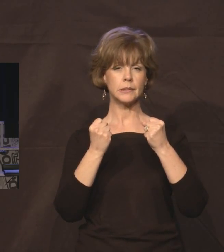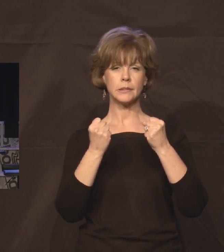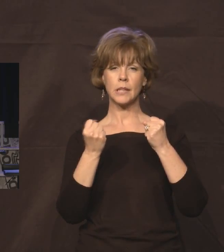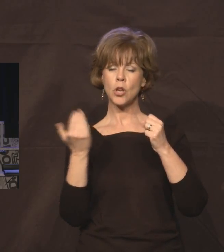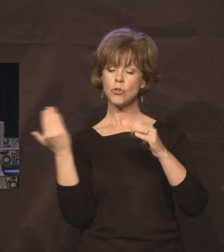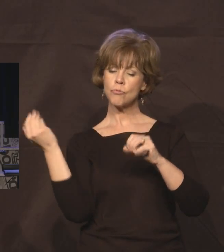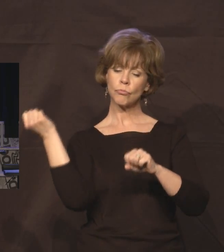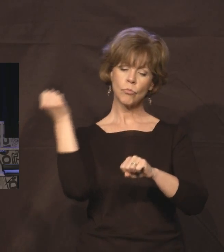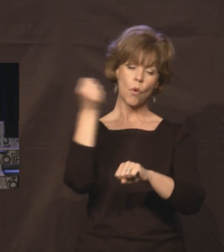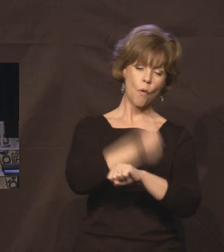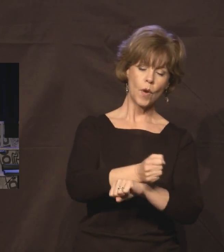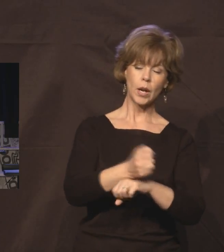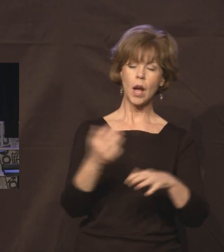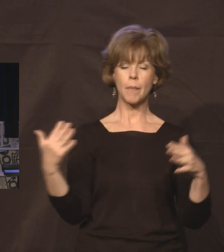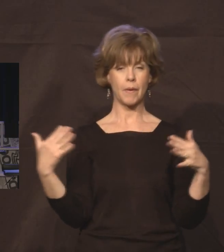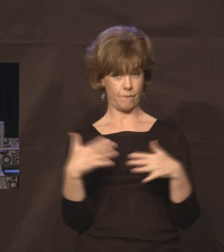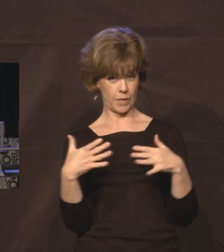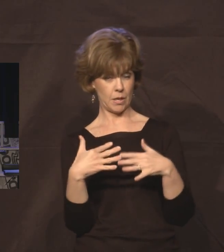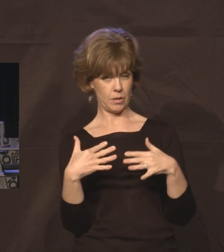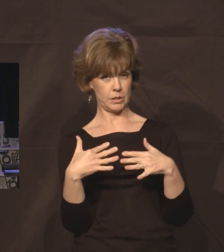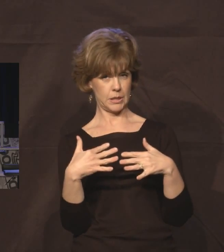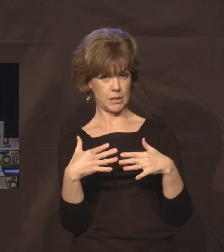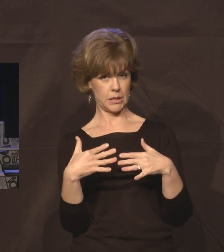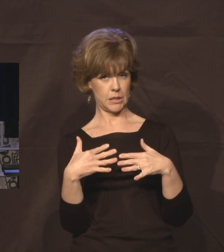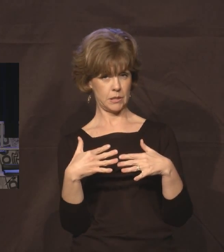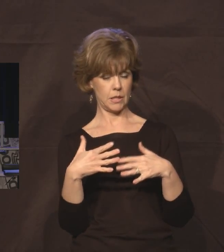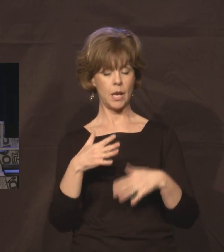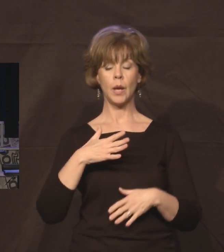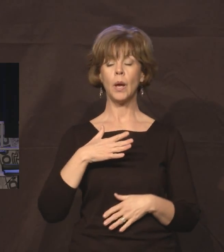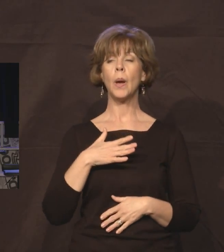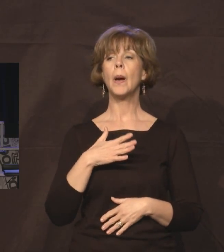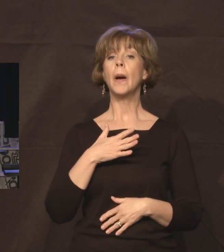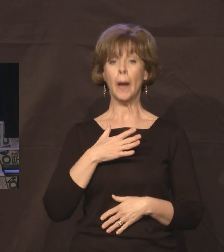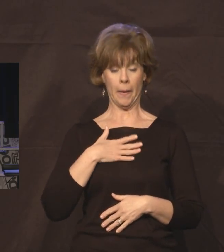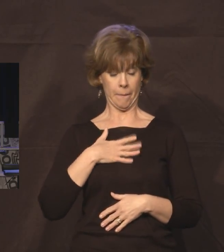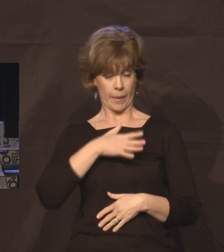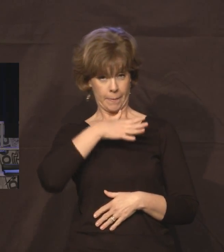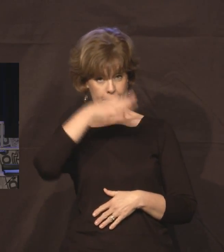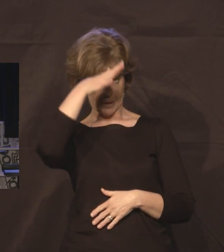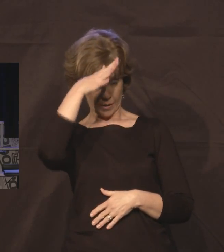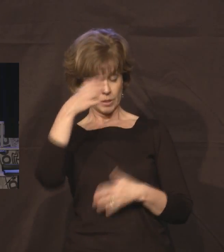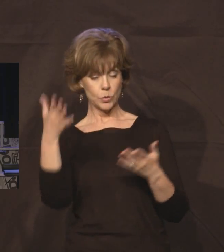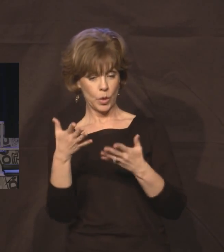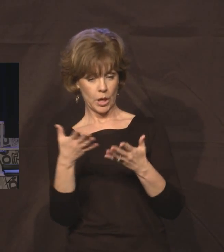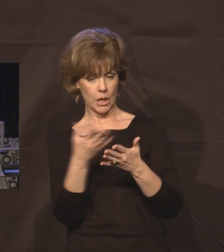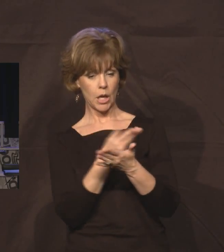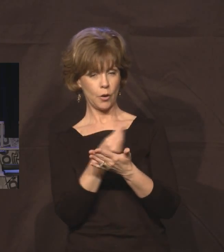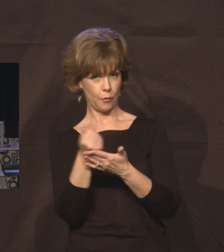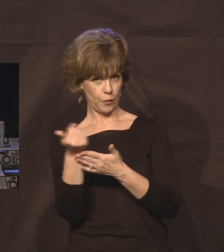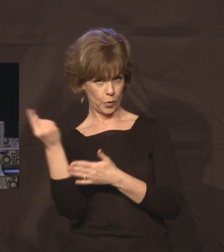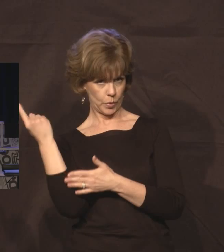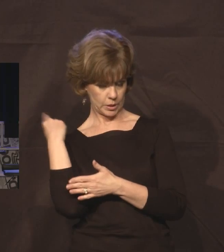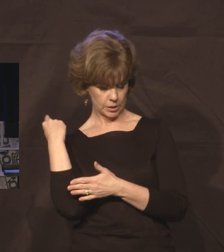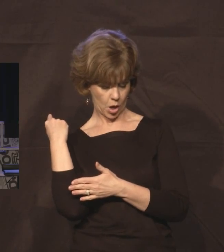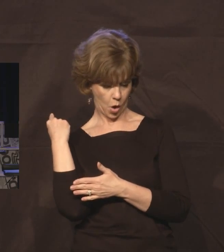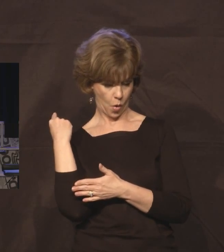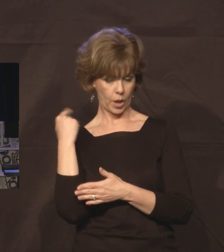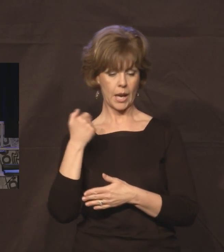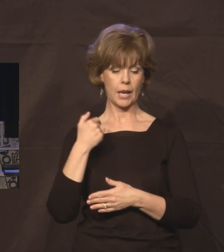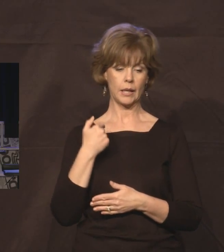right? My parents were up here a couple weeks ago, and I've been actually working on my mom for a long time,